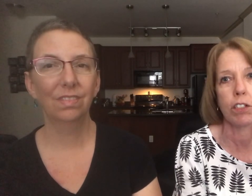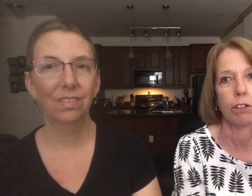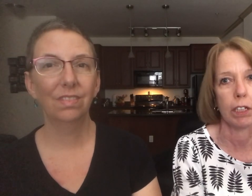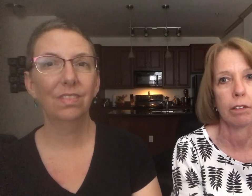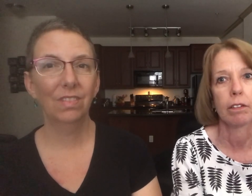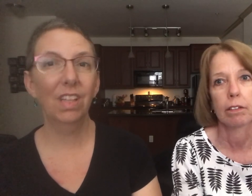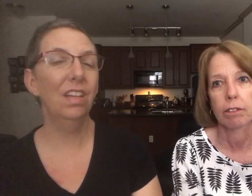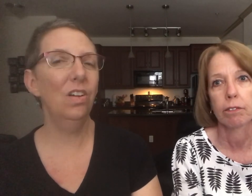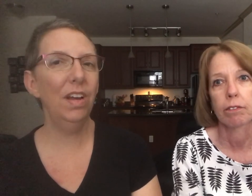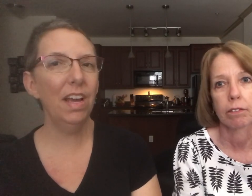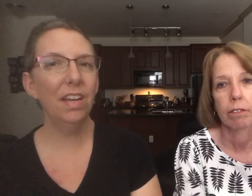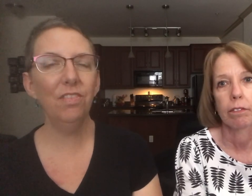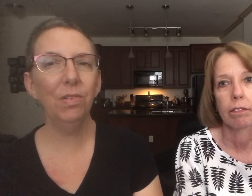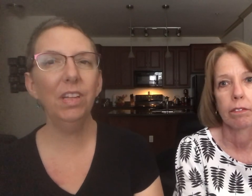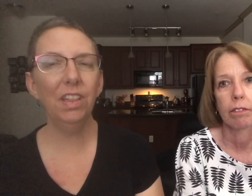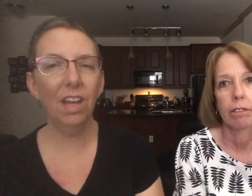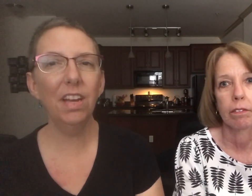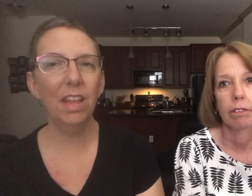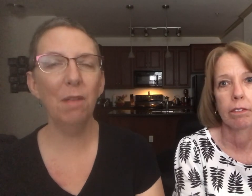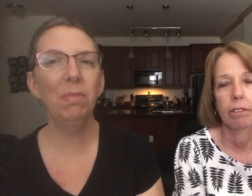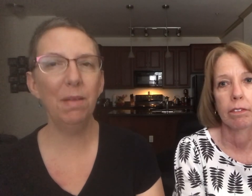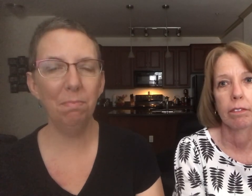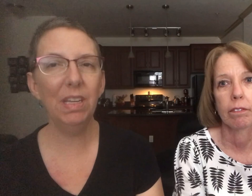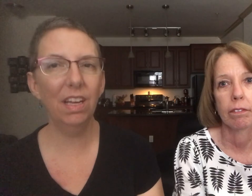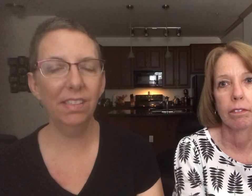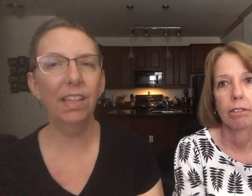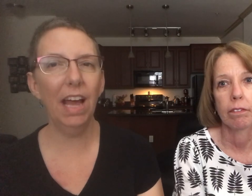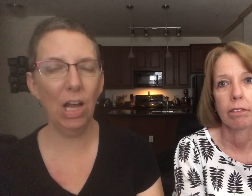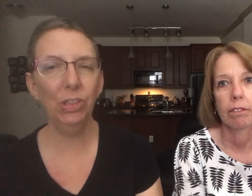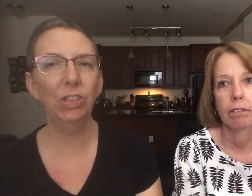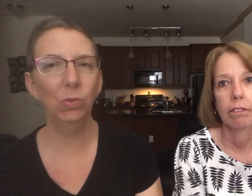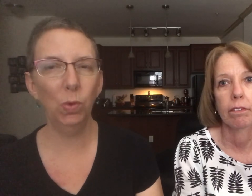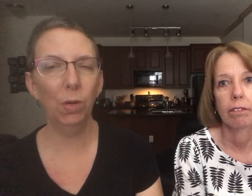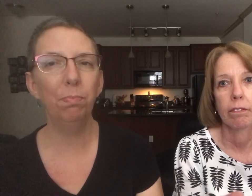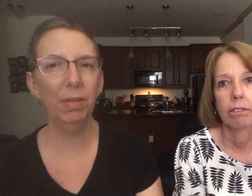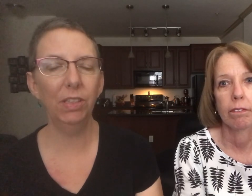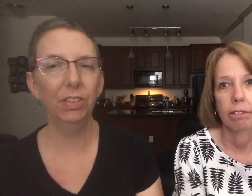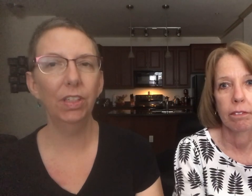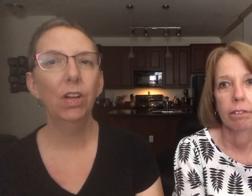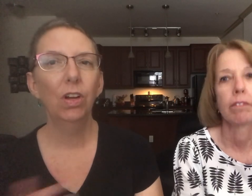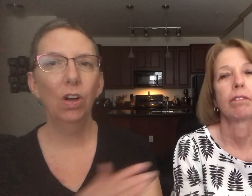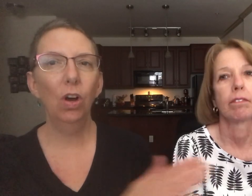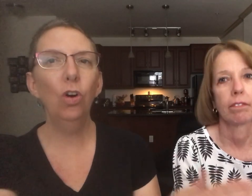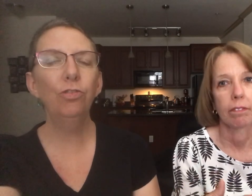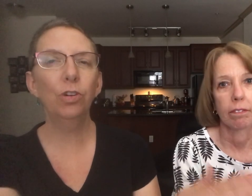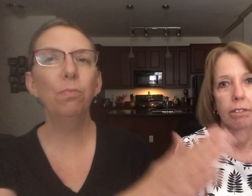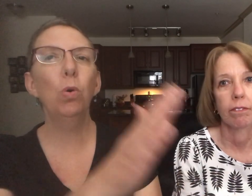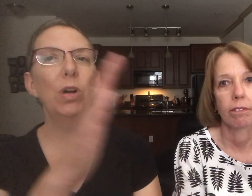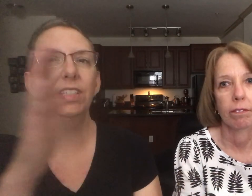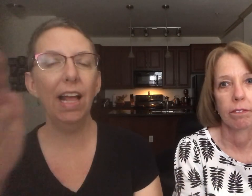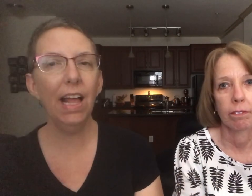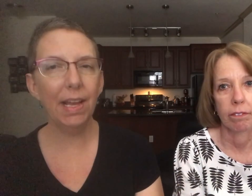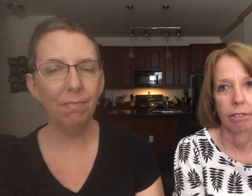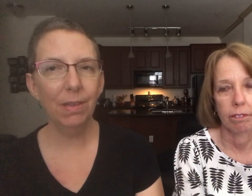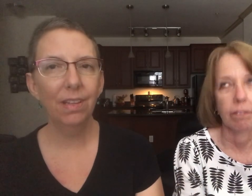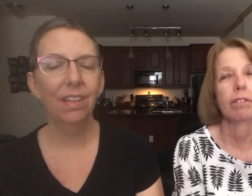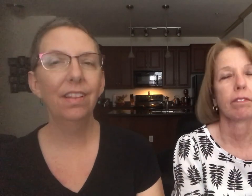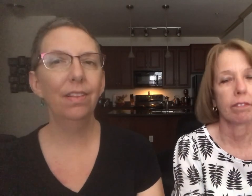Arizona. Okay, I never really thought of that, but because the houses were built over more time,